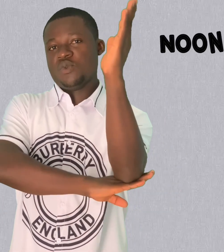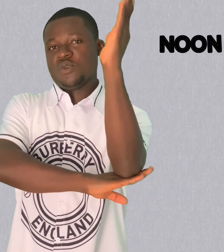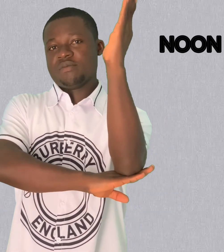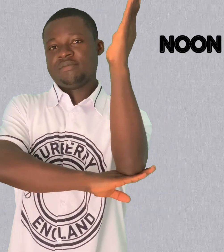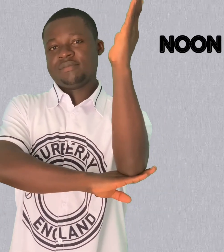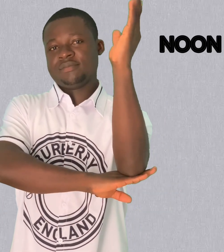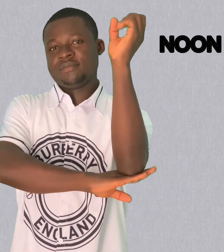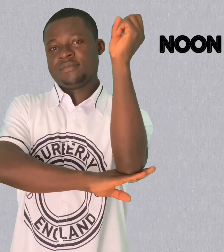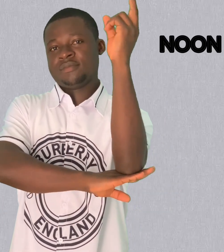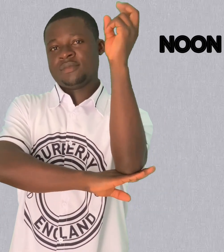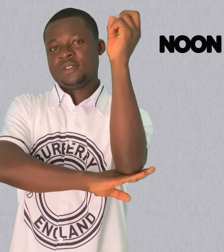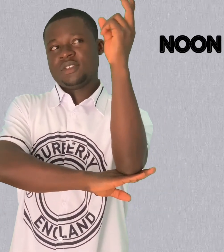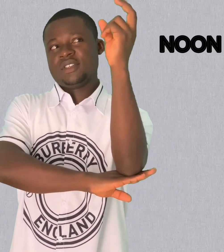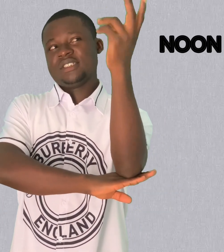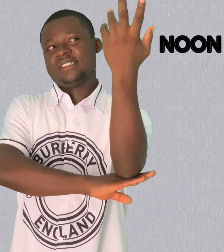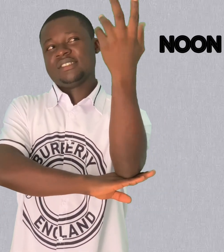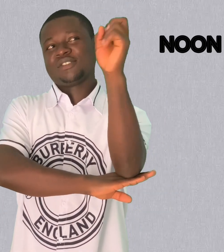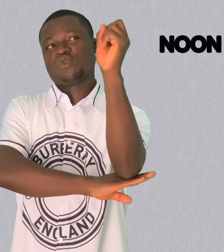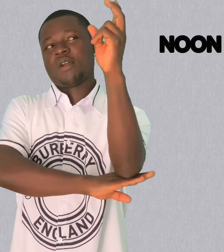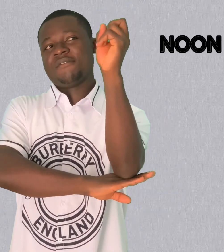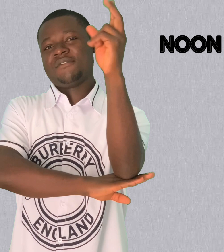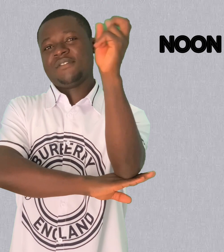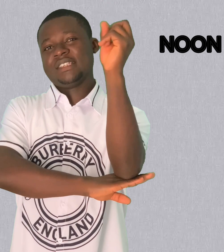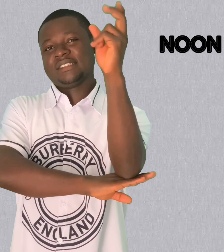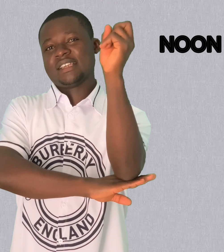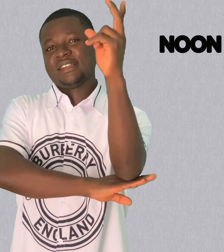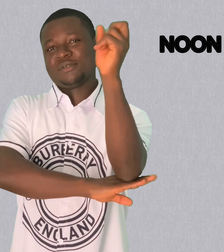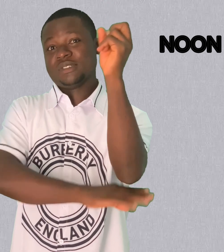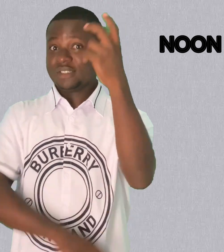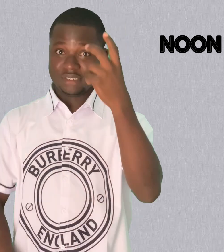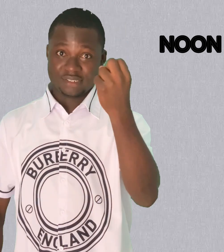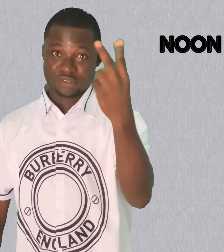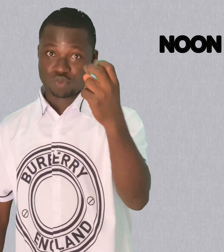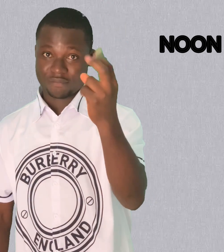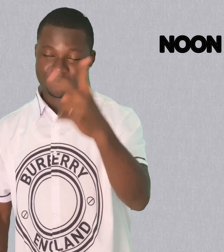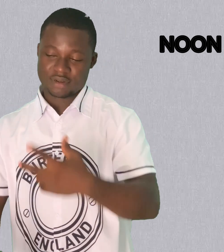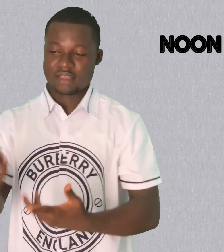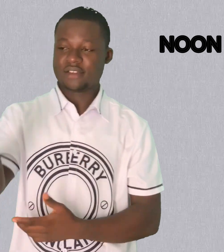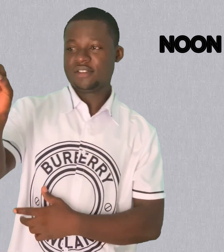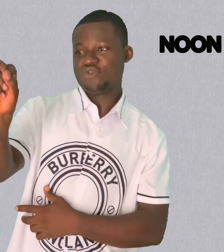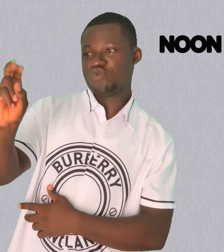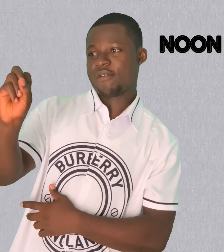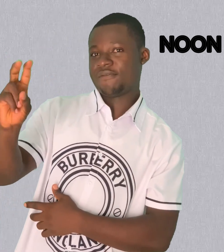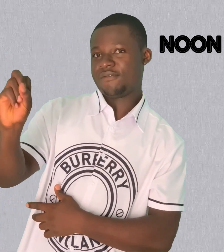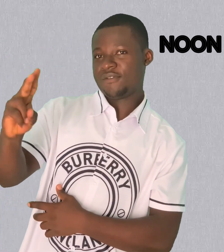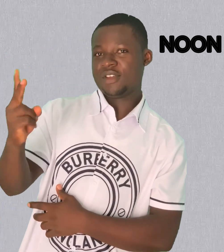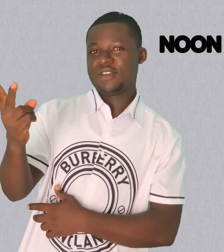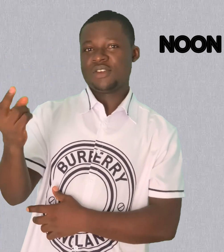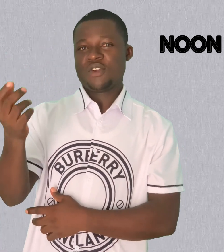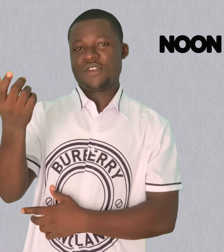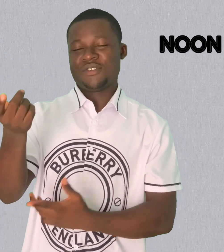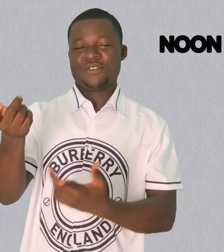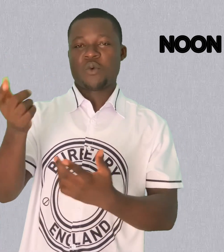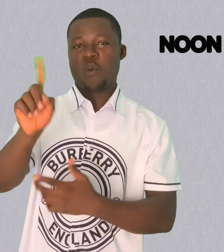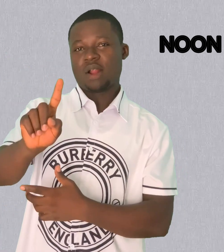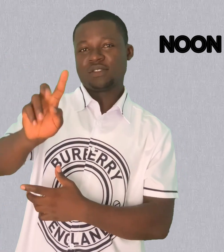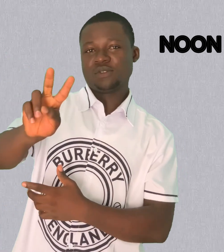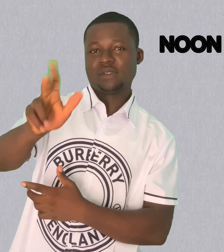noon. This is 12 in sign language. This is 12, like 12. 1, 2, 3,